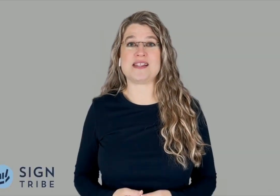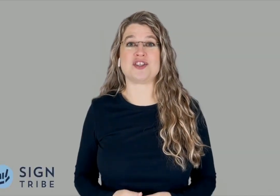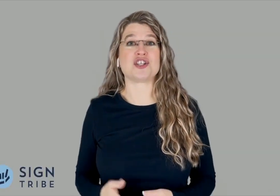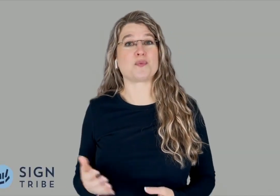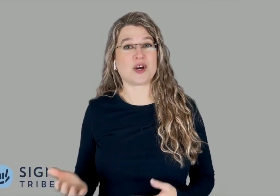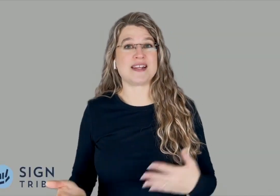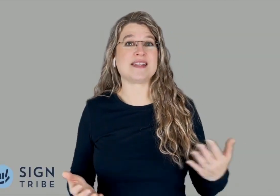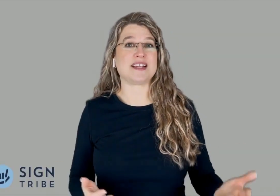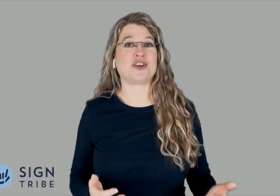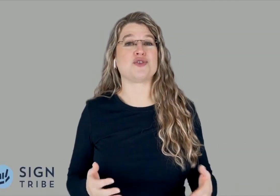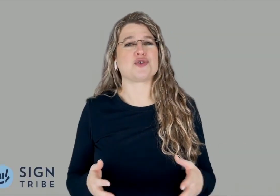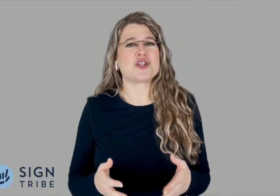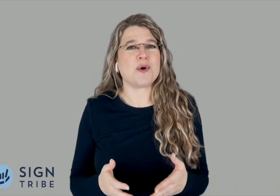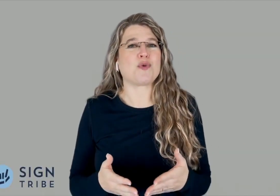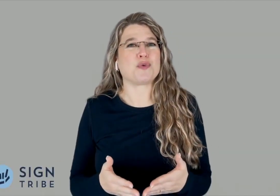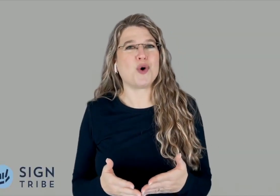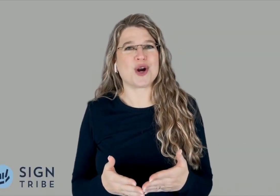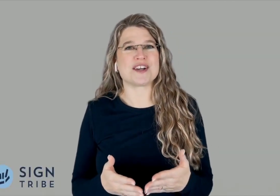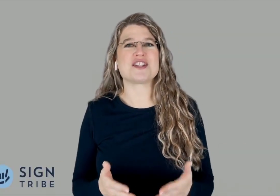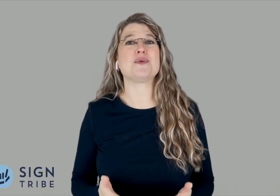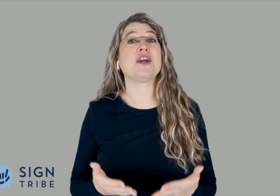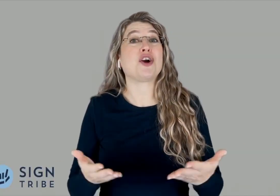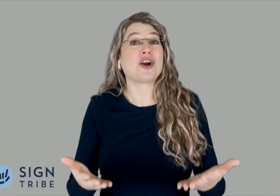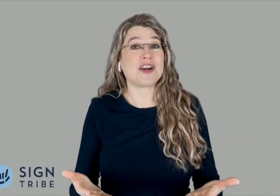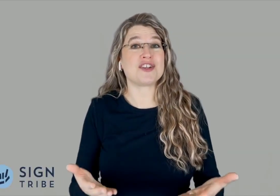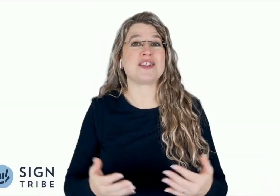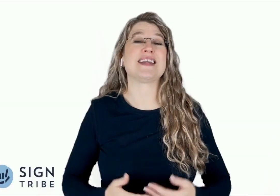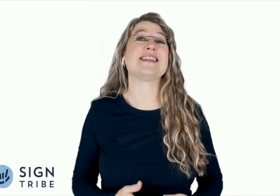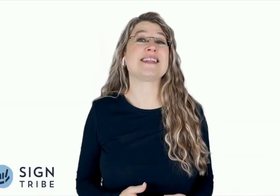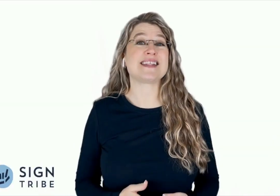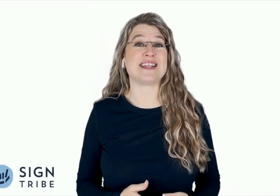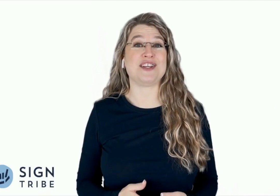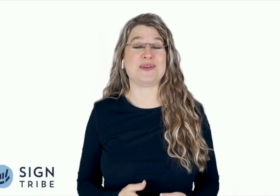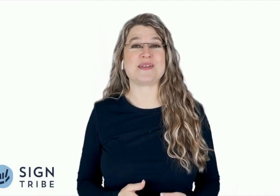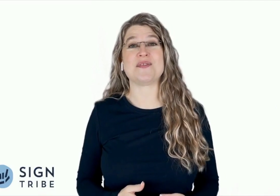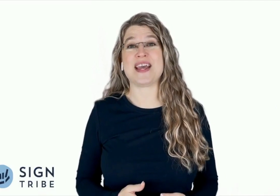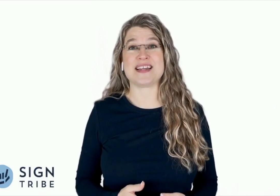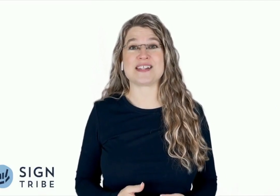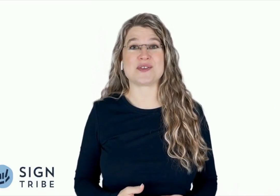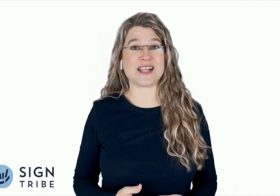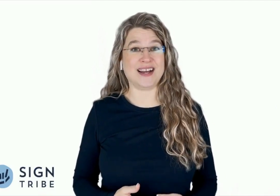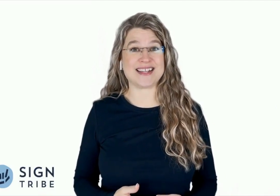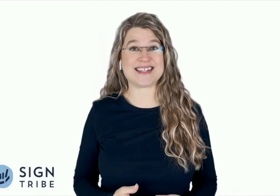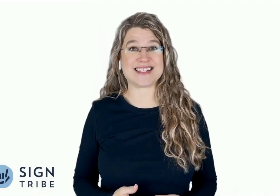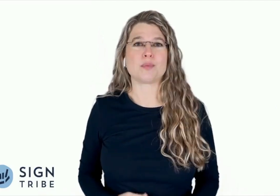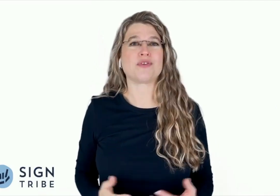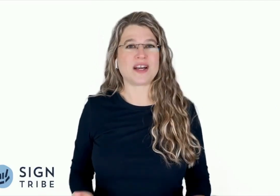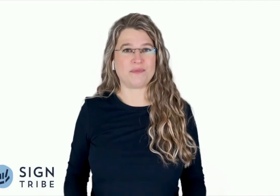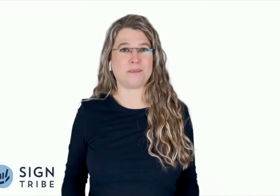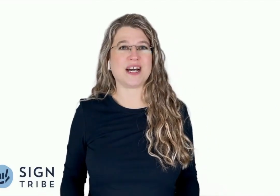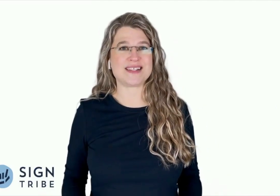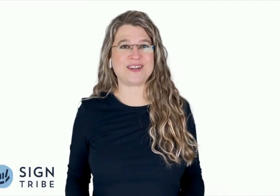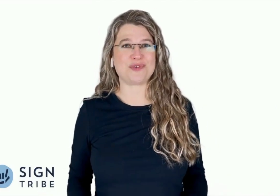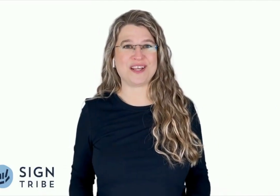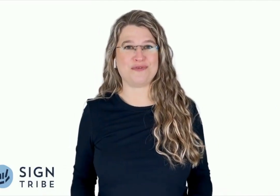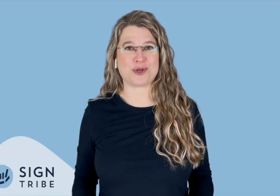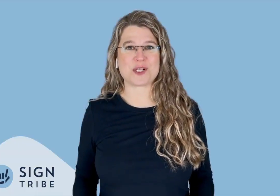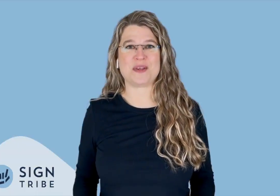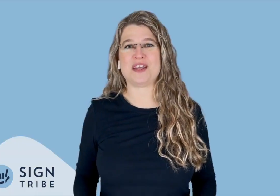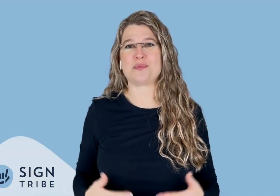as praise stickers or small rewards to encourage the consistent use of ASL signs. Provide positive reinforcement and praise